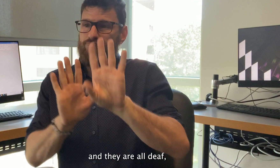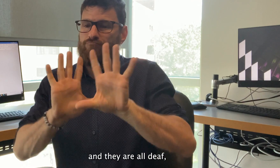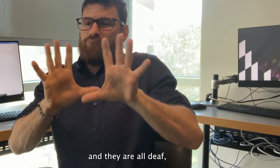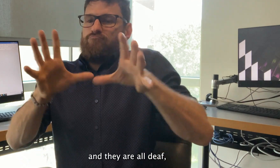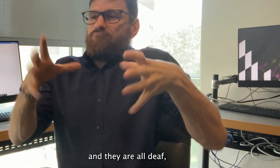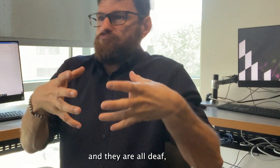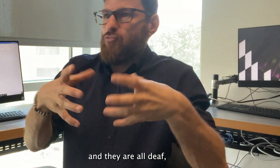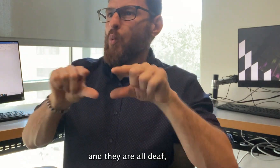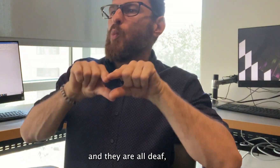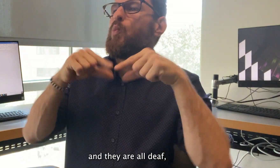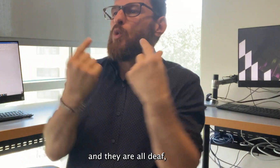and they are all deaf.